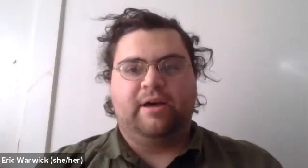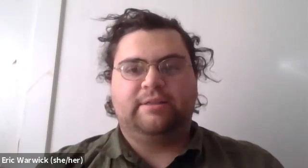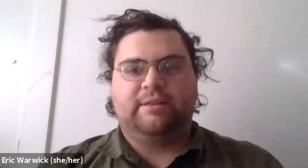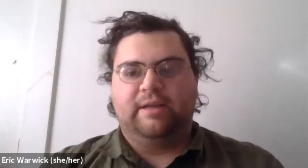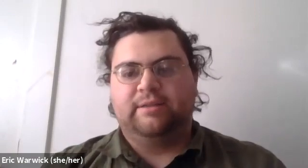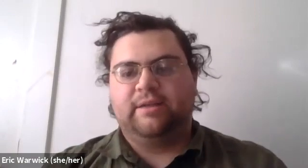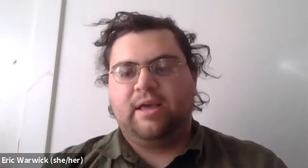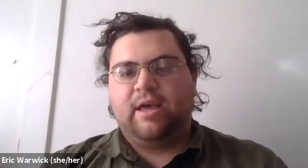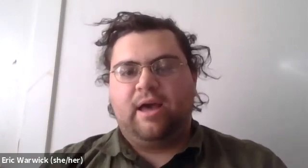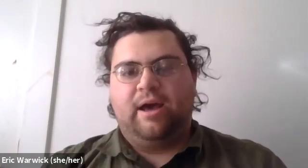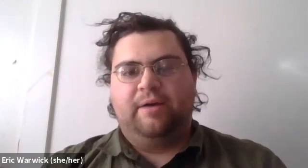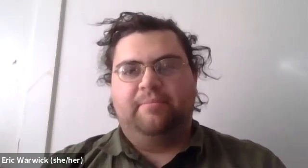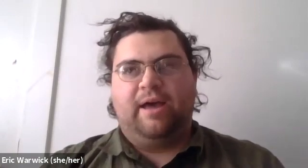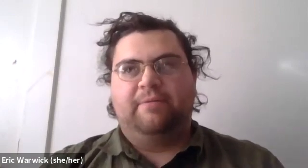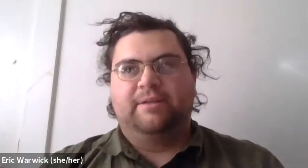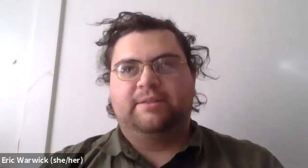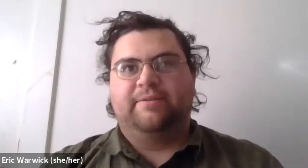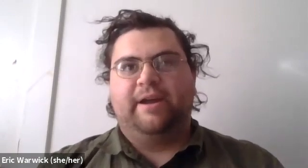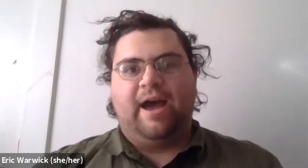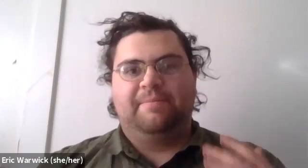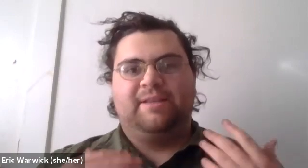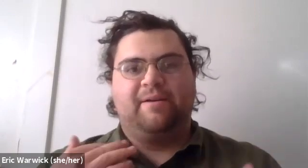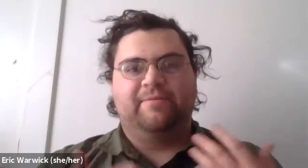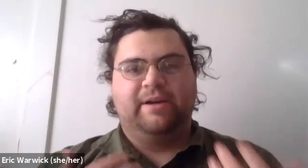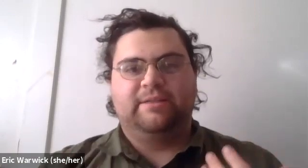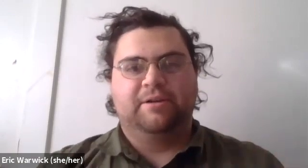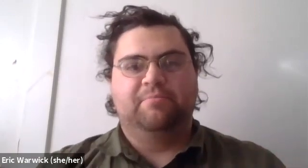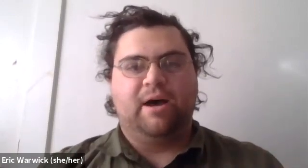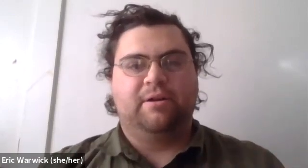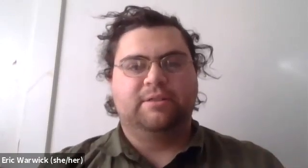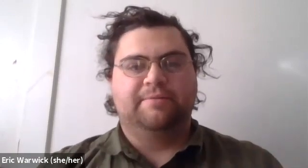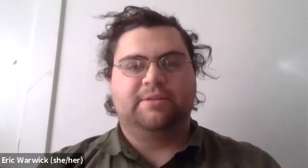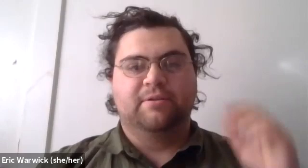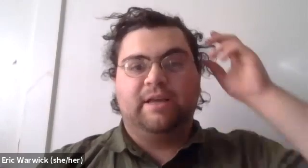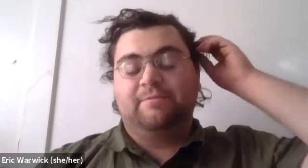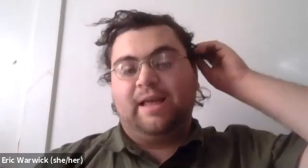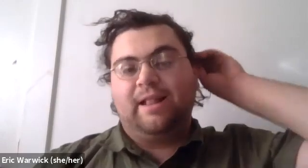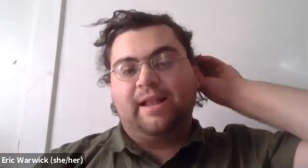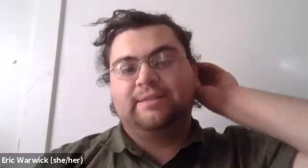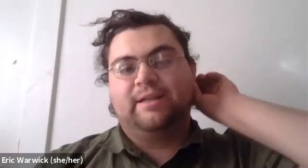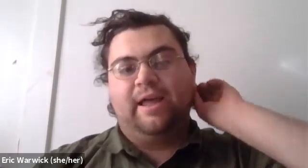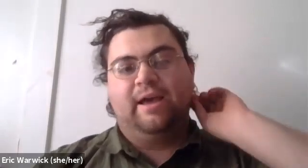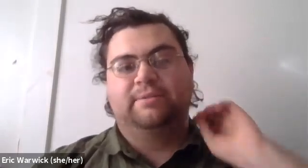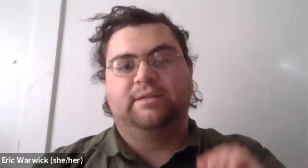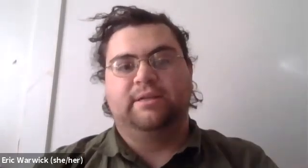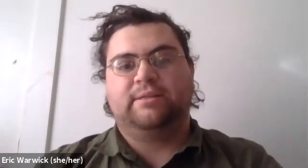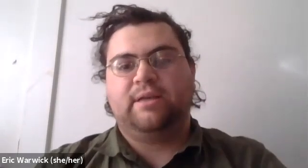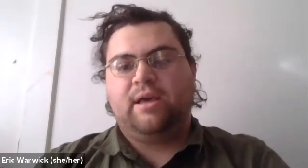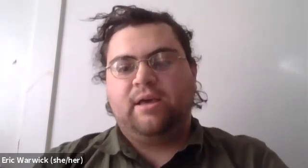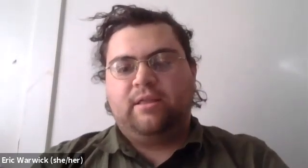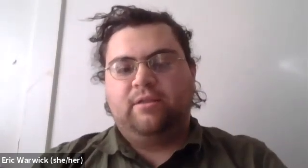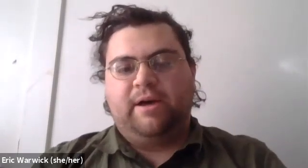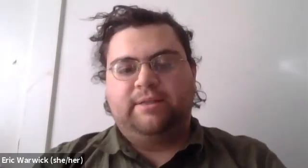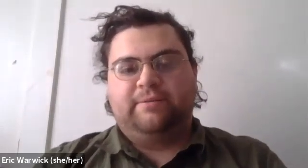concrete thoughts, and I was very adamant about very certain models of schooling that I still am, such